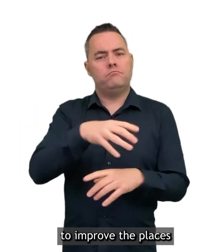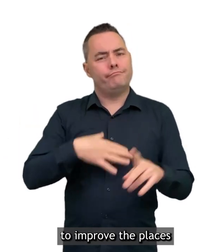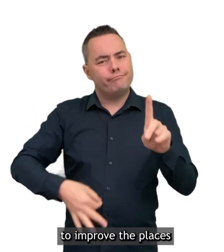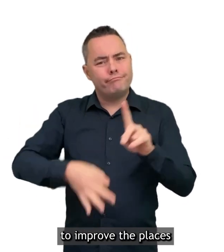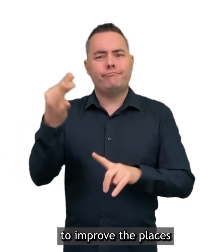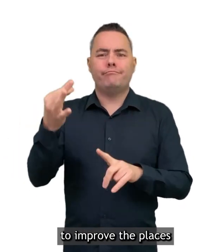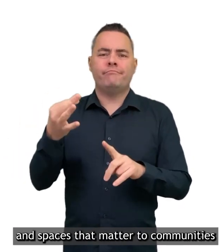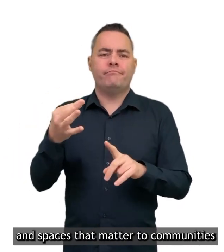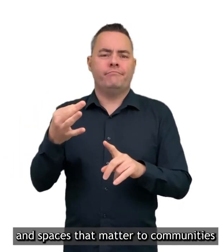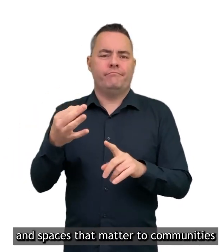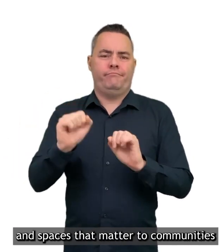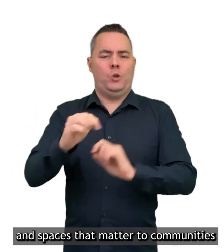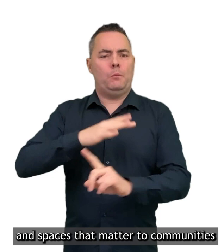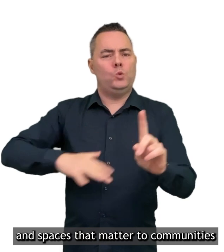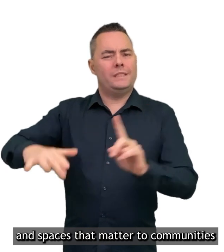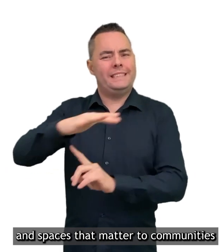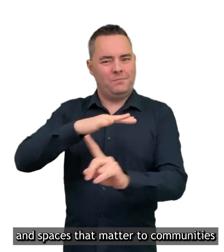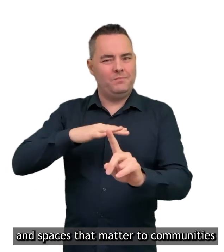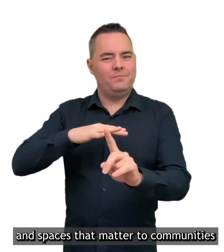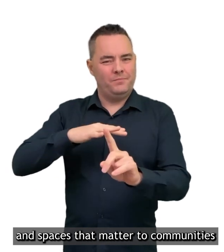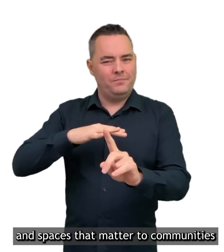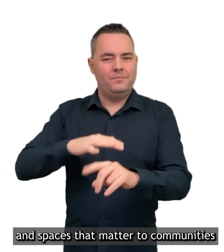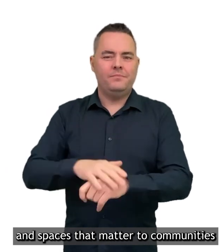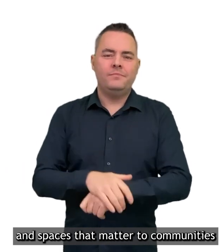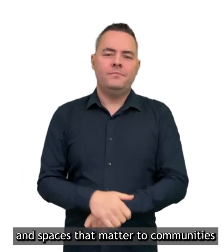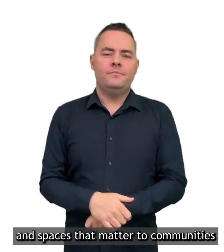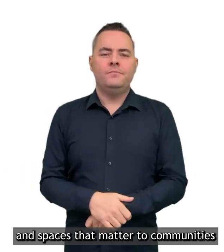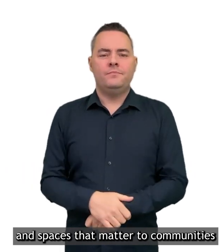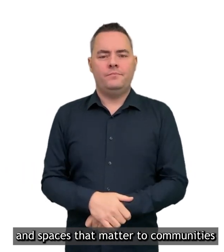improve the places and spaces that matter to communities,